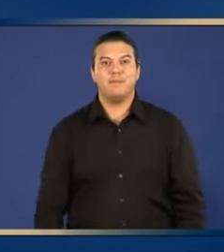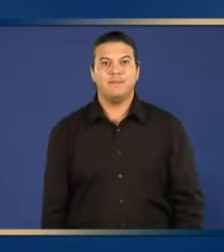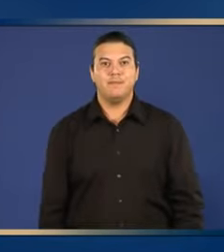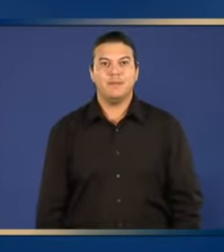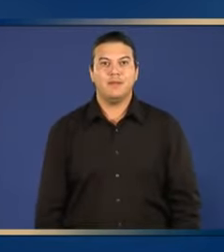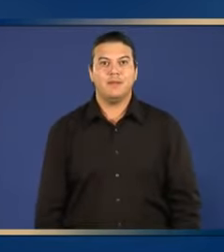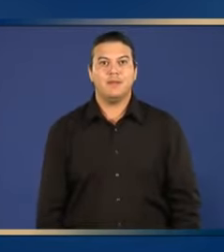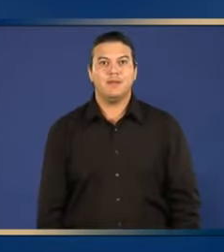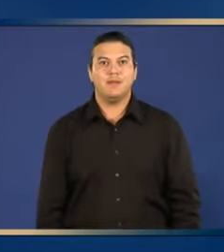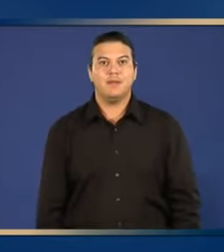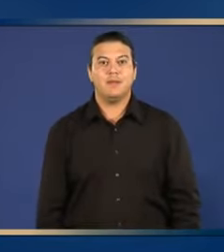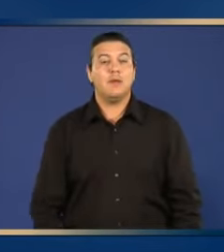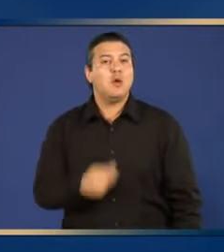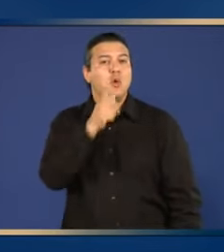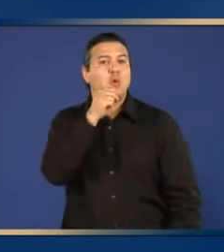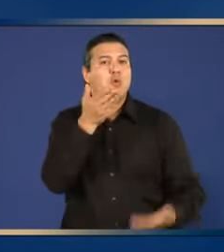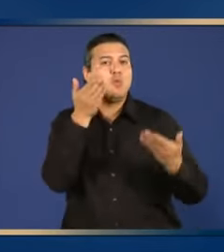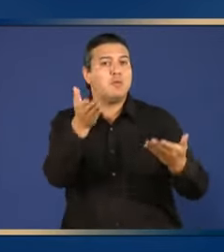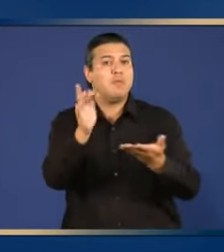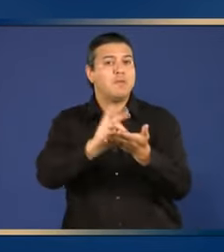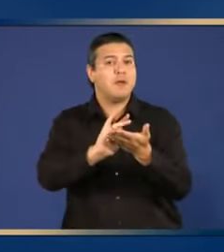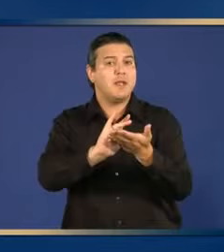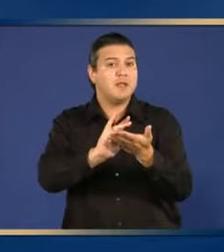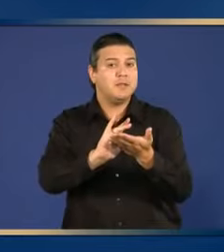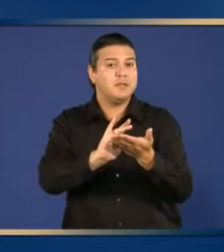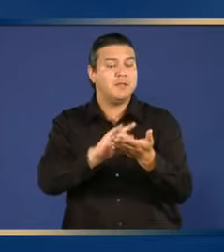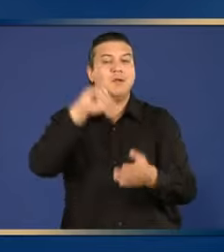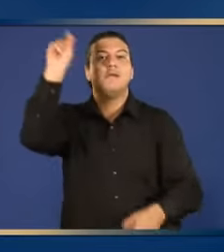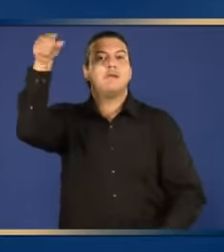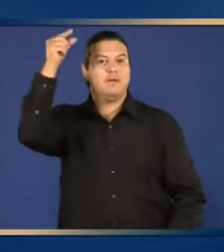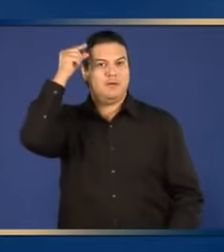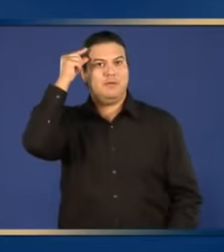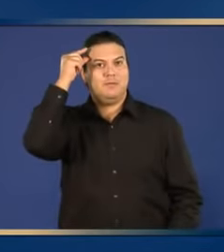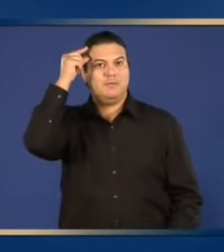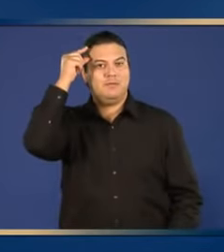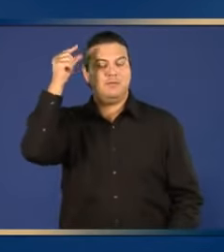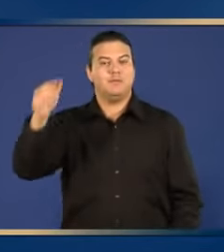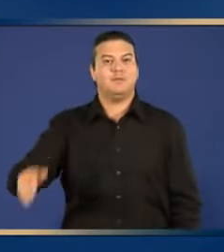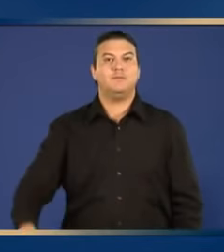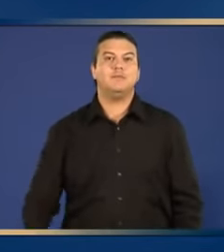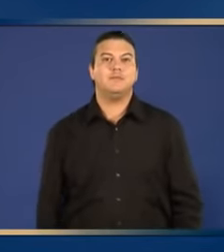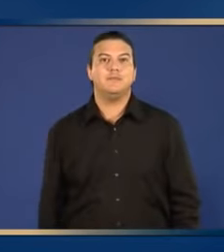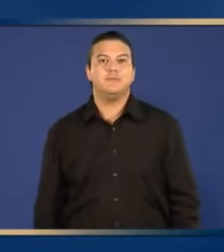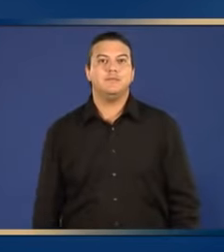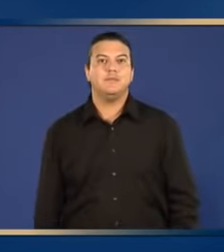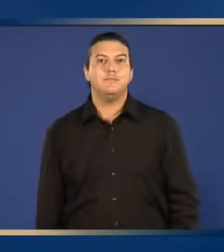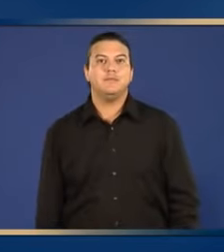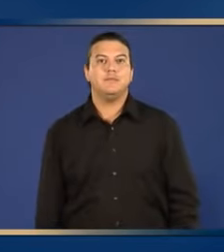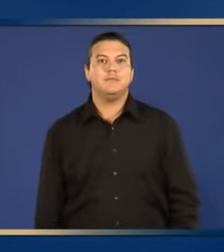you. The medications are provided from the government.